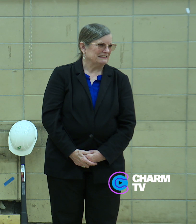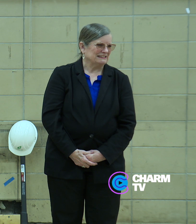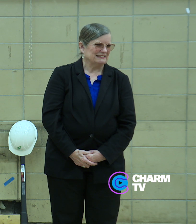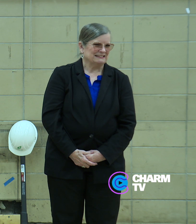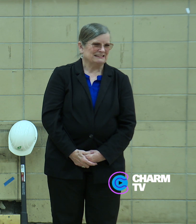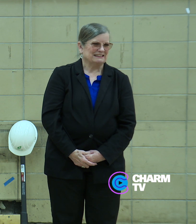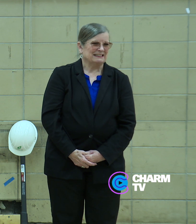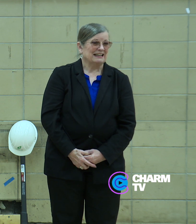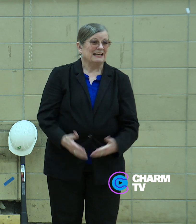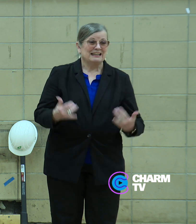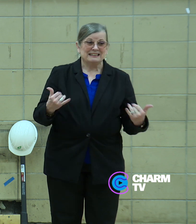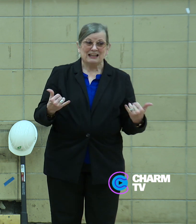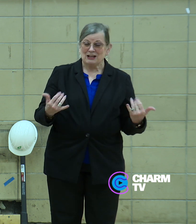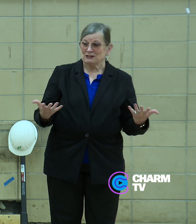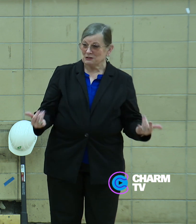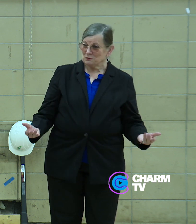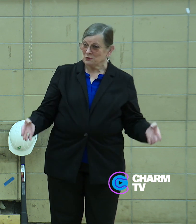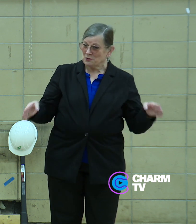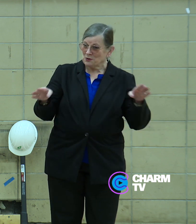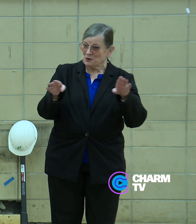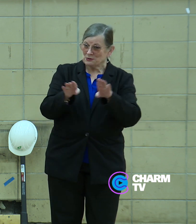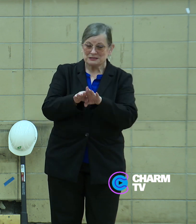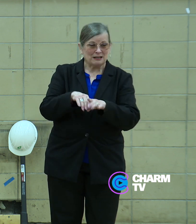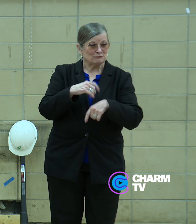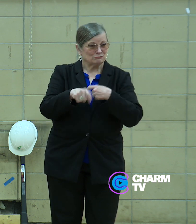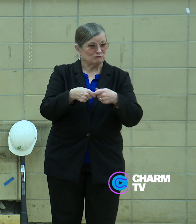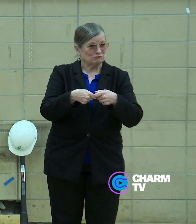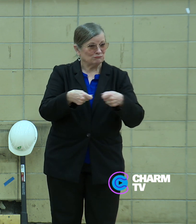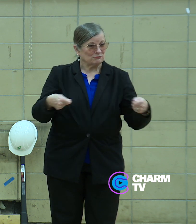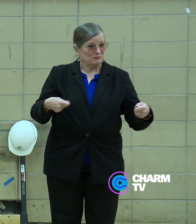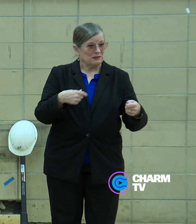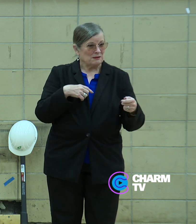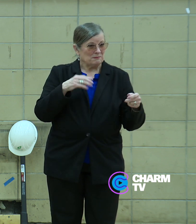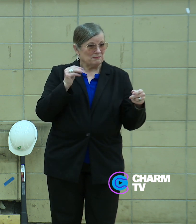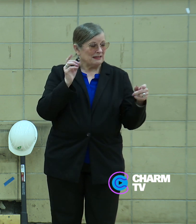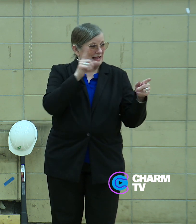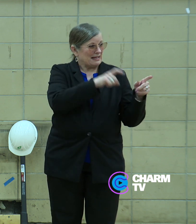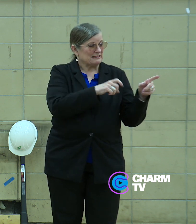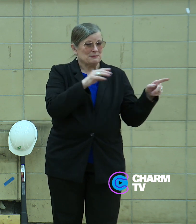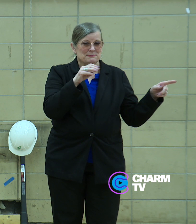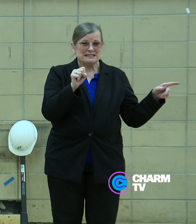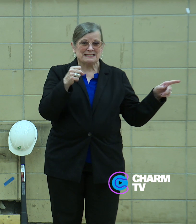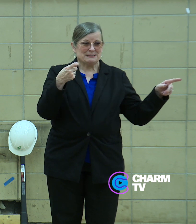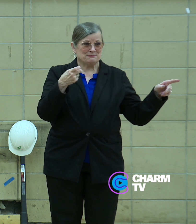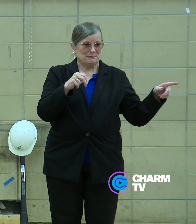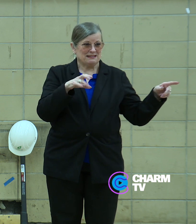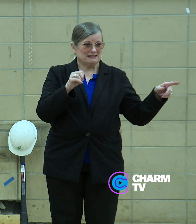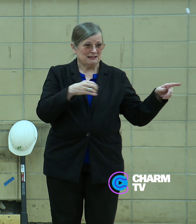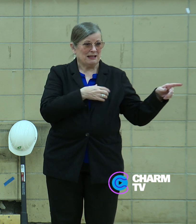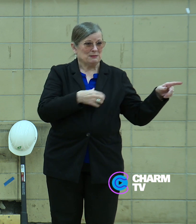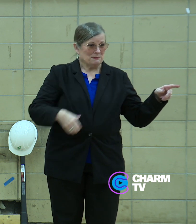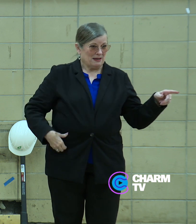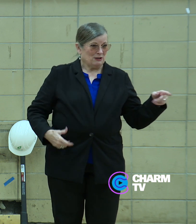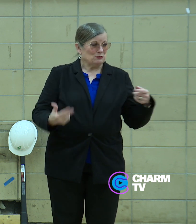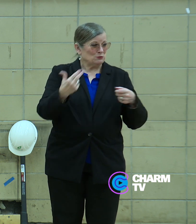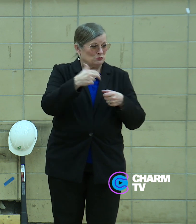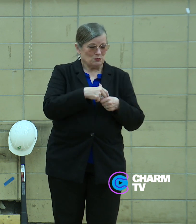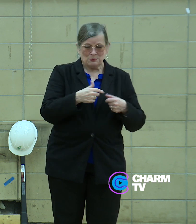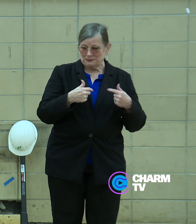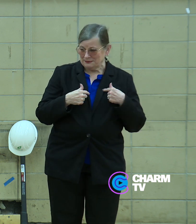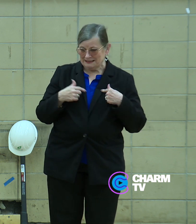So now, with the conclusion, we're going to ask Ms. Spence and Kevin and the mayor to join me as